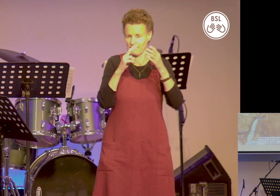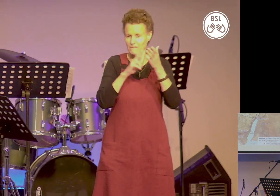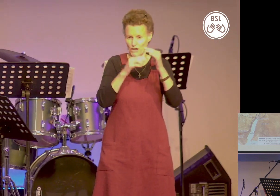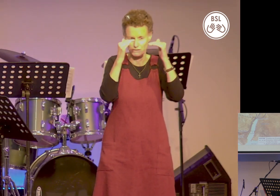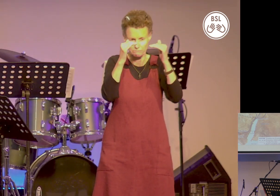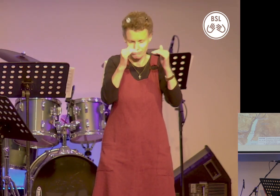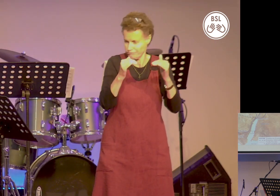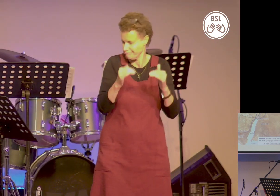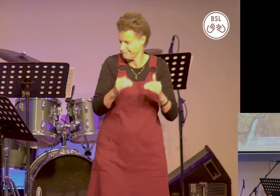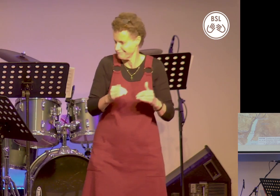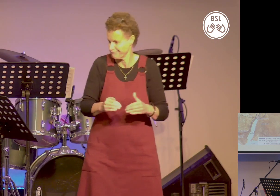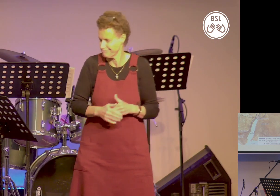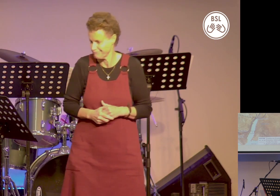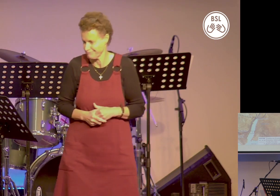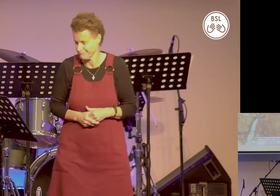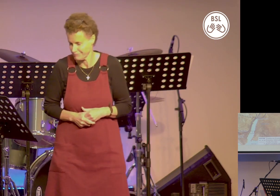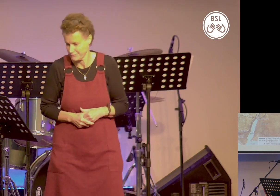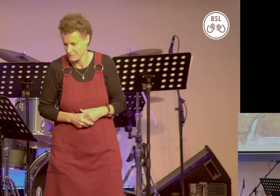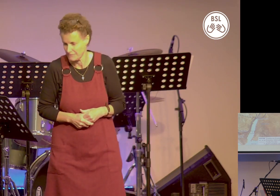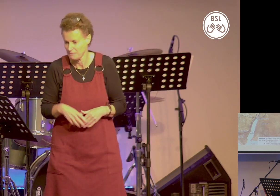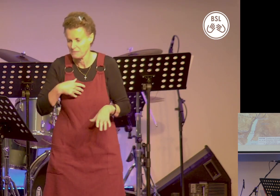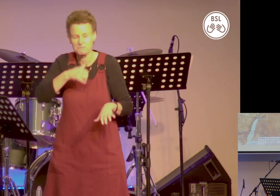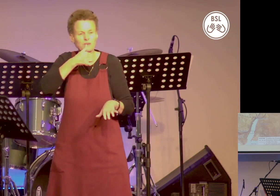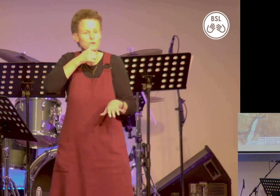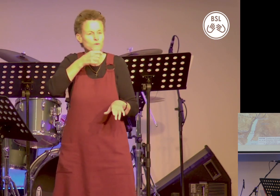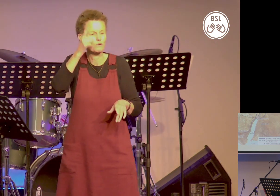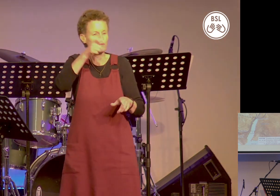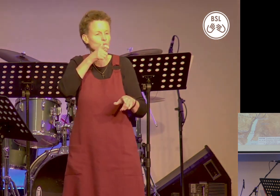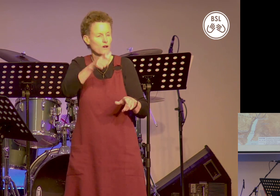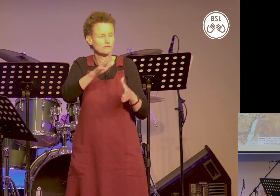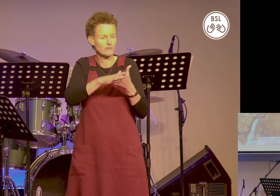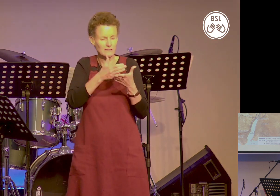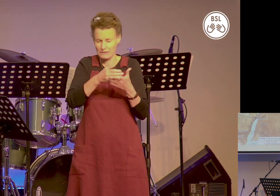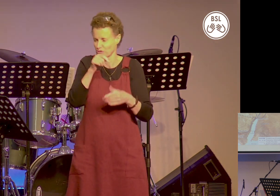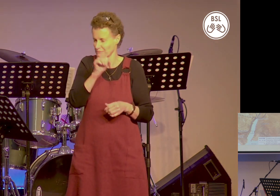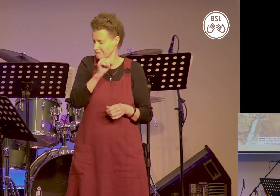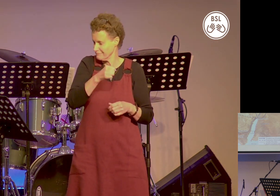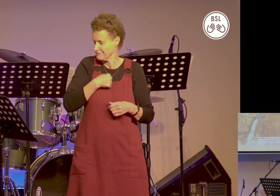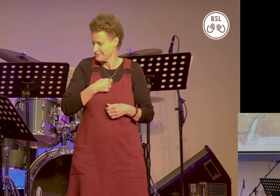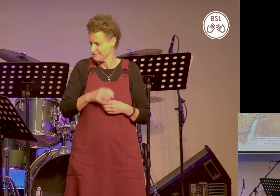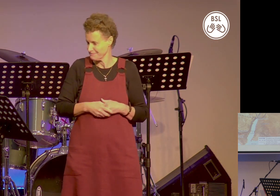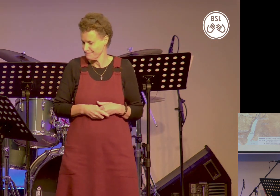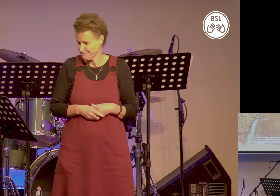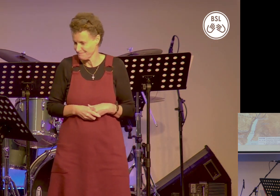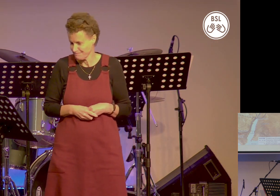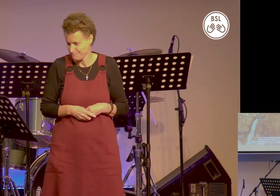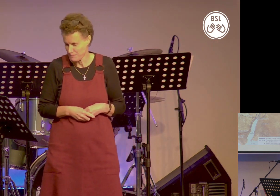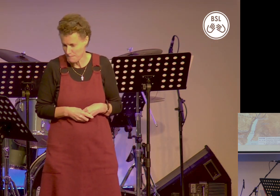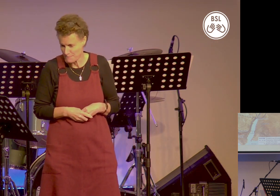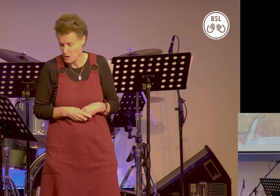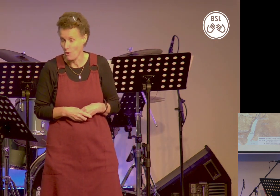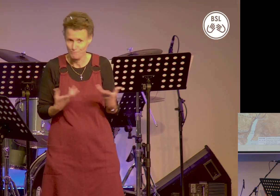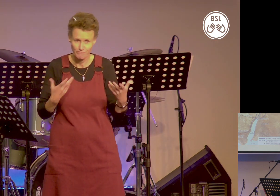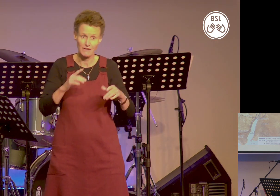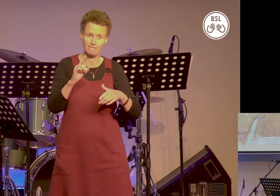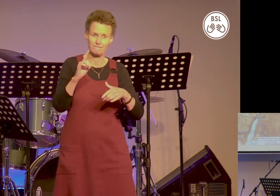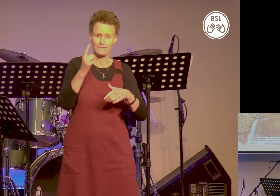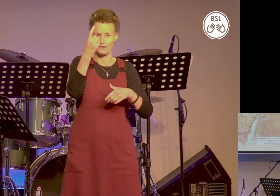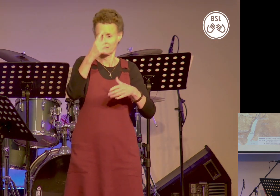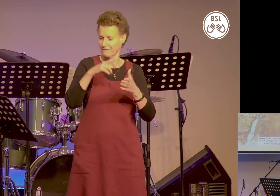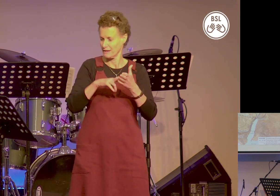So they're going through, we're going to go through this verse by verse, and we're going through a specific